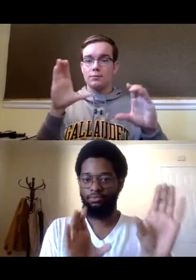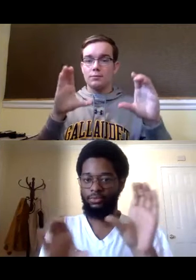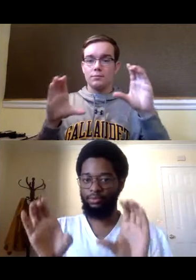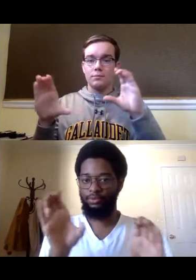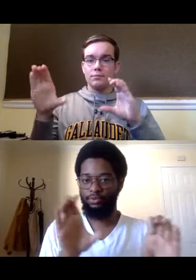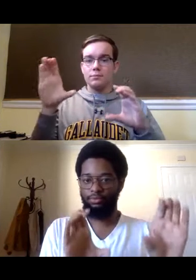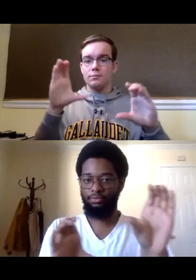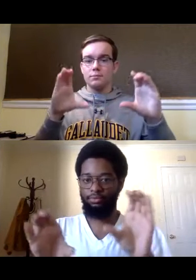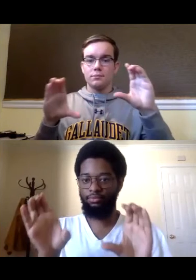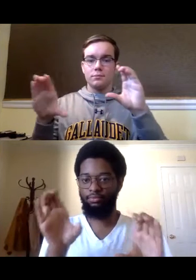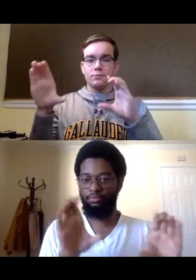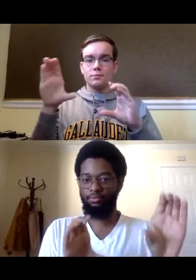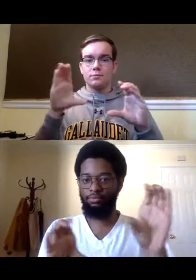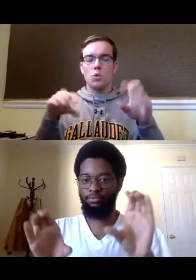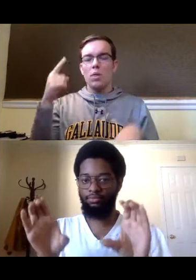chemistry,